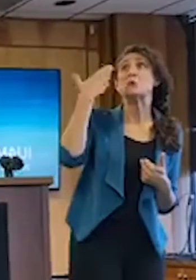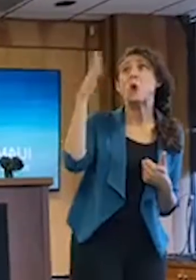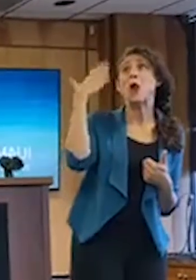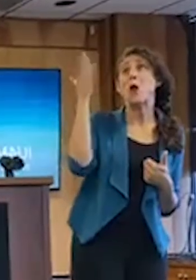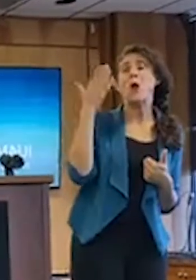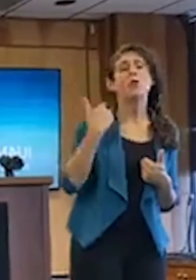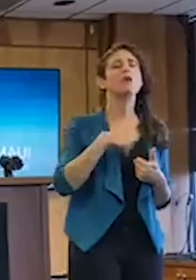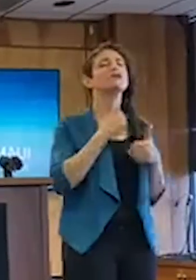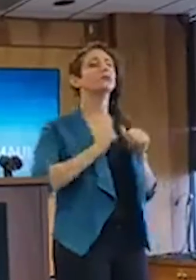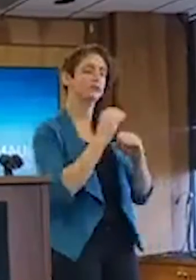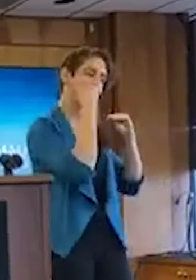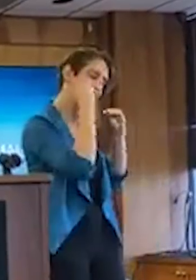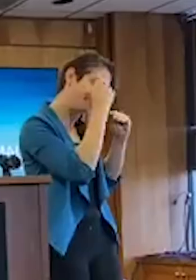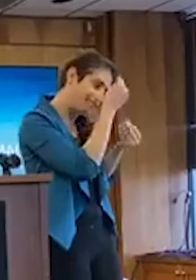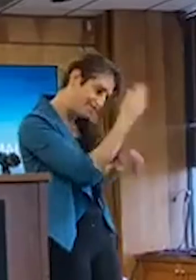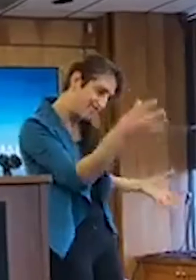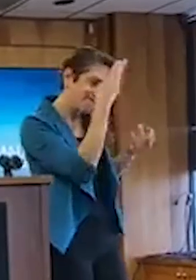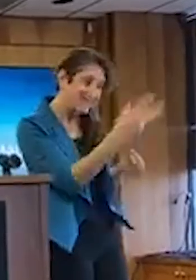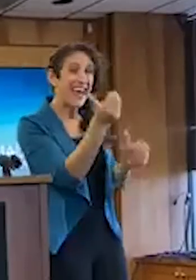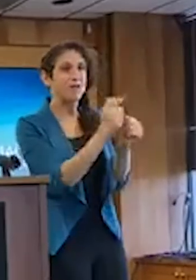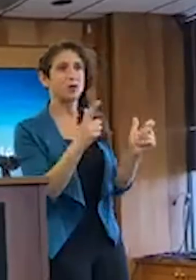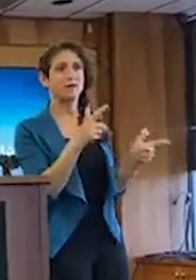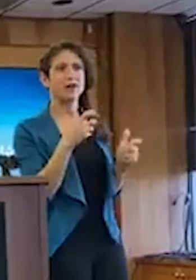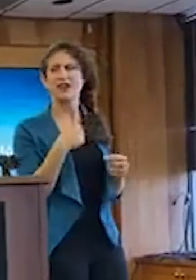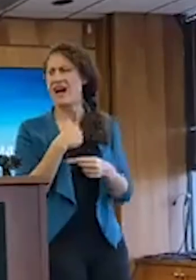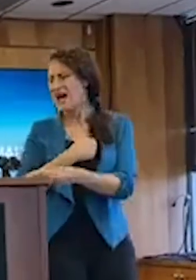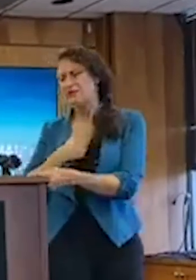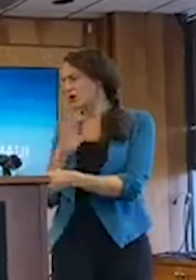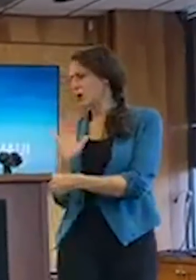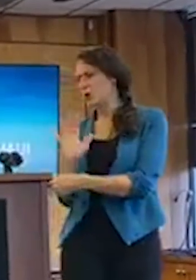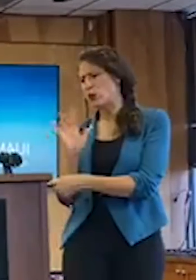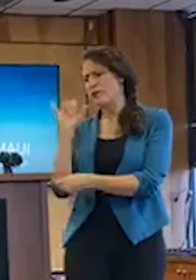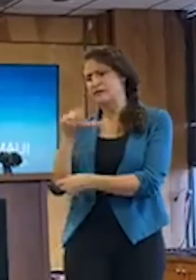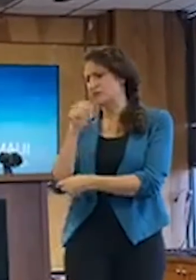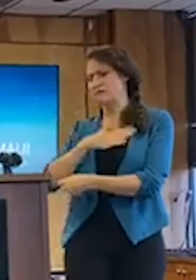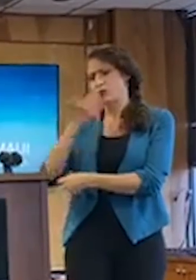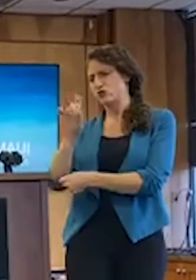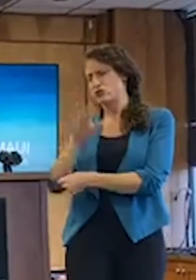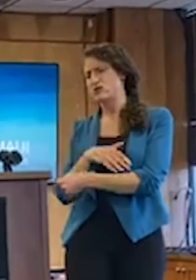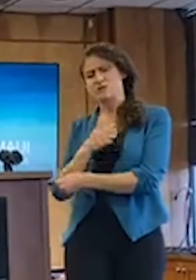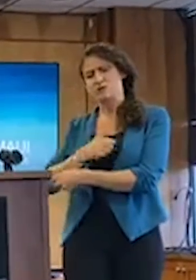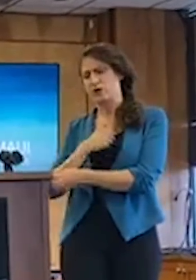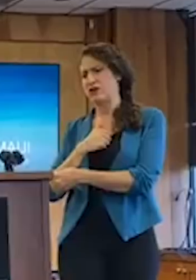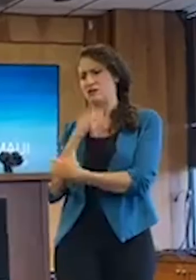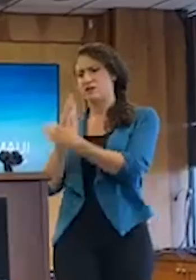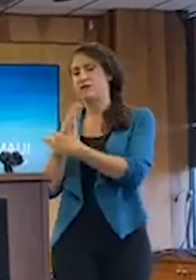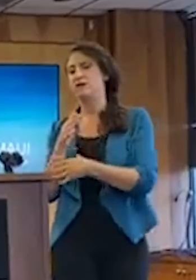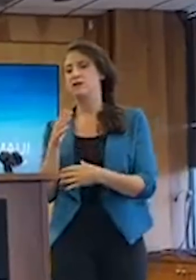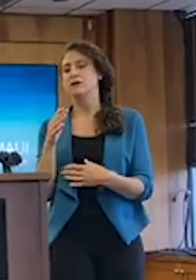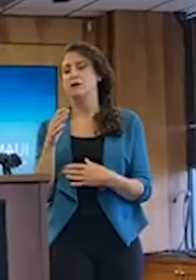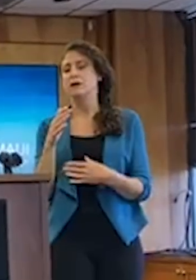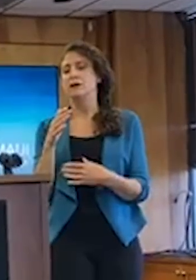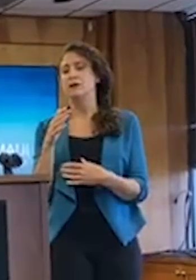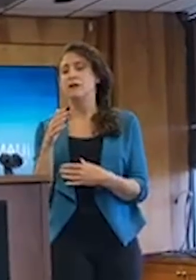as possible. I guess the next one would be. I'm sorry, what I'm trying to figure out there is whether they have been notified that they can